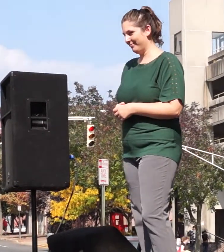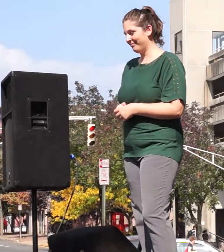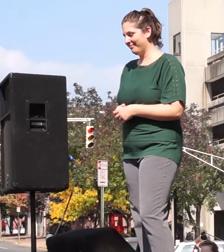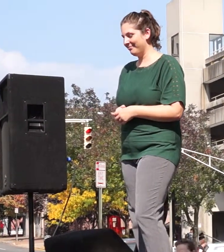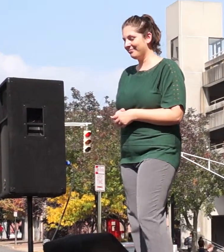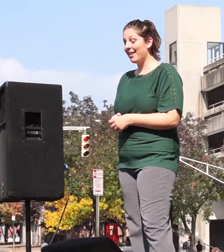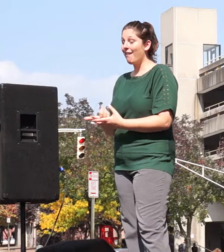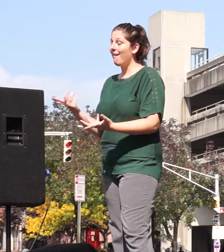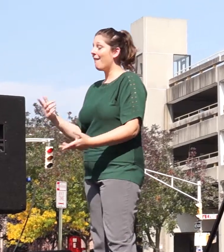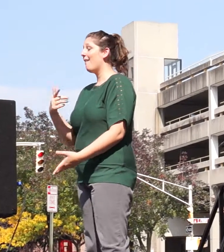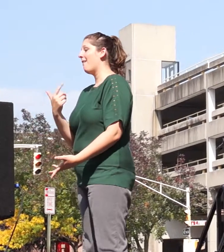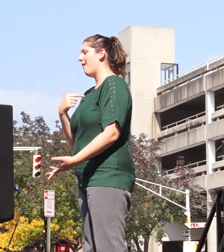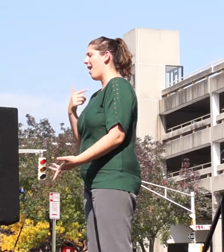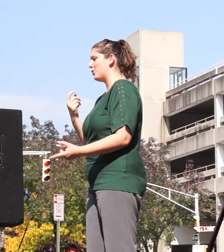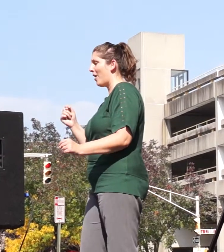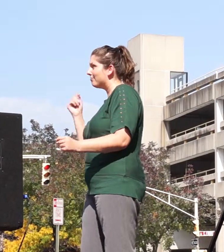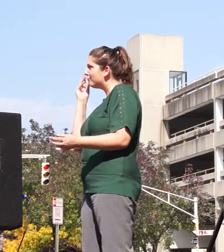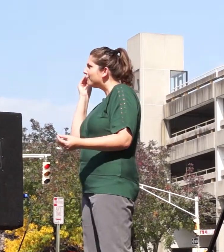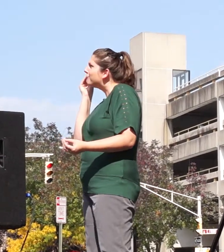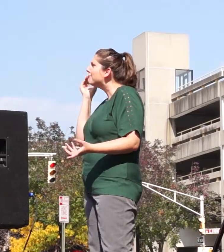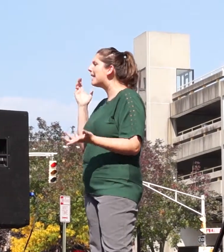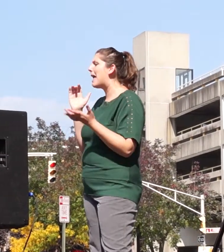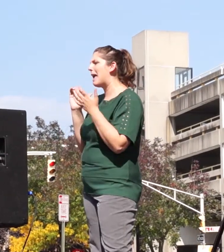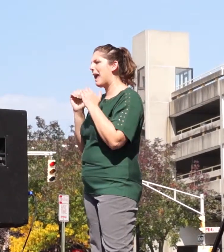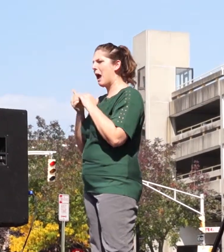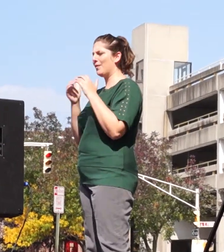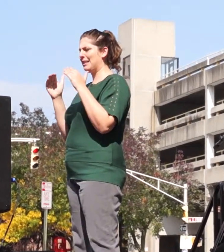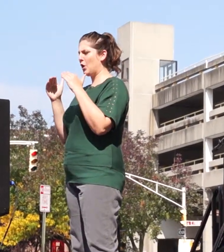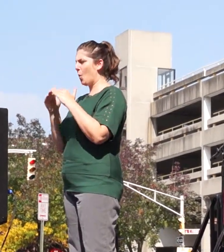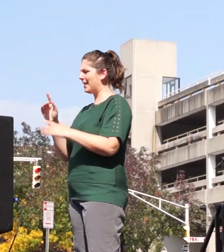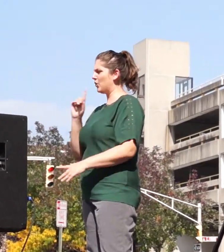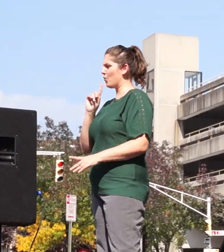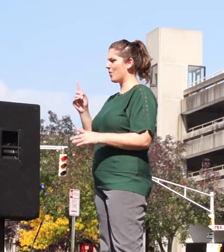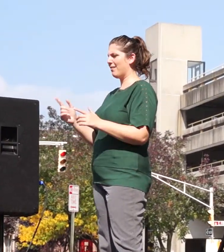I was trying to like think of how that would equate to like real life.